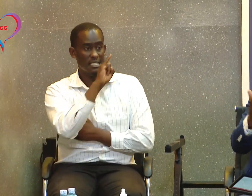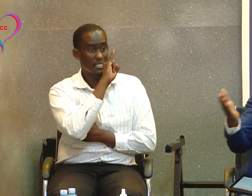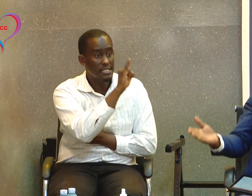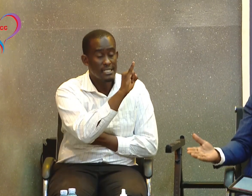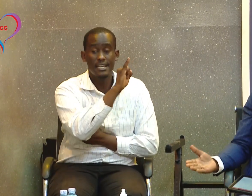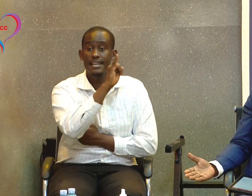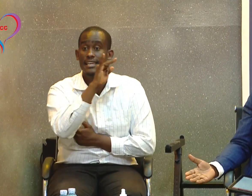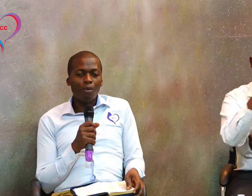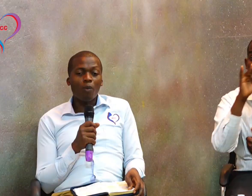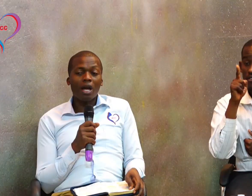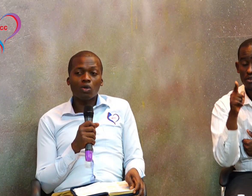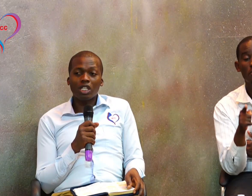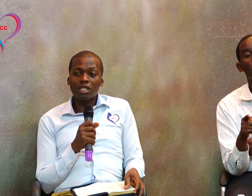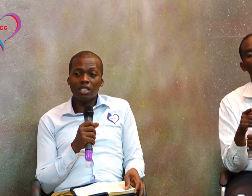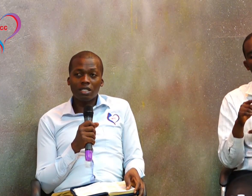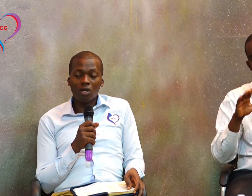you're